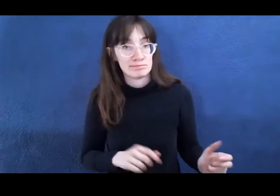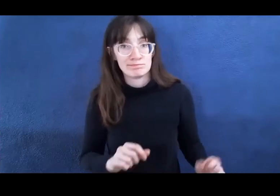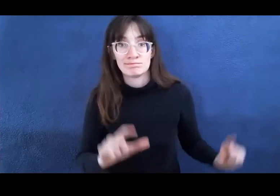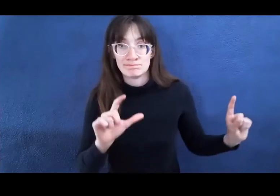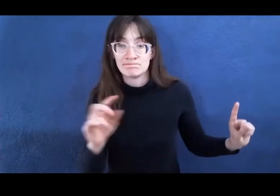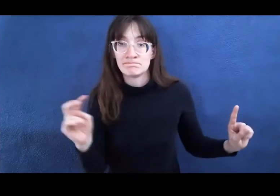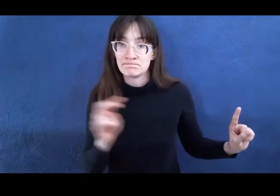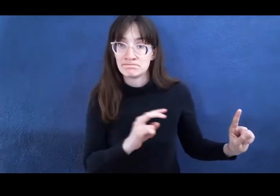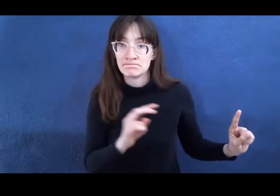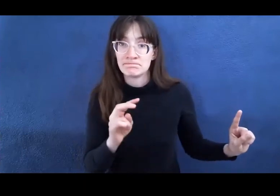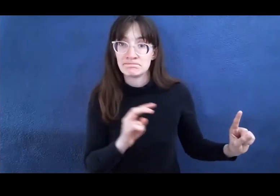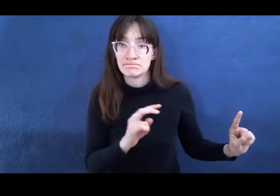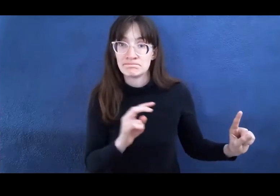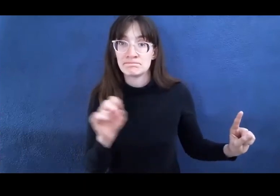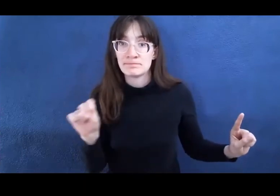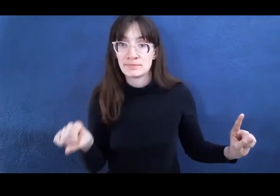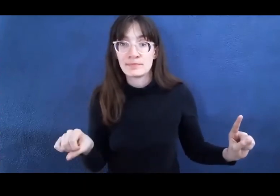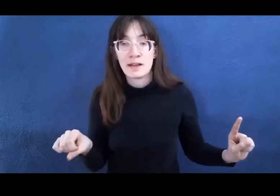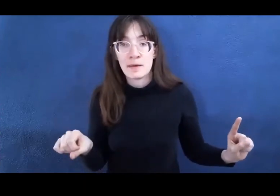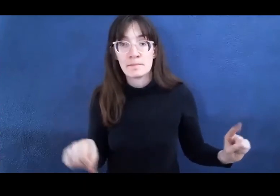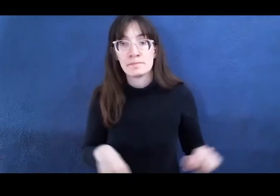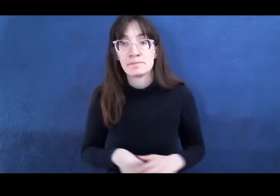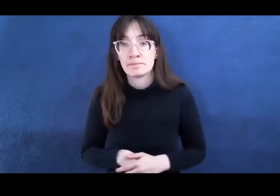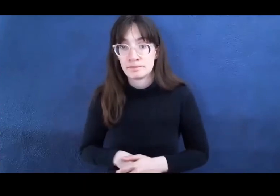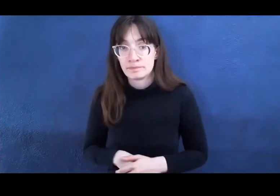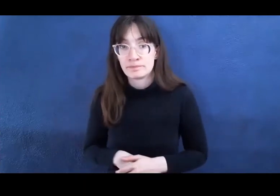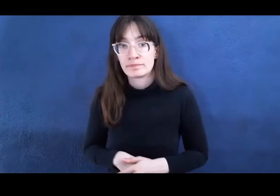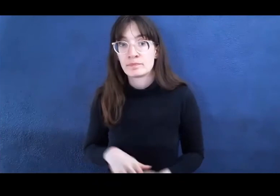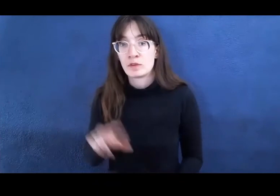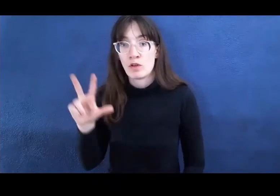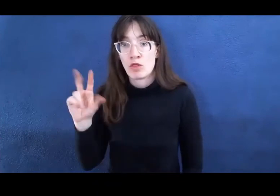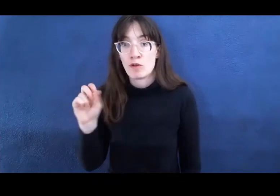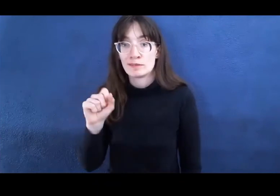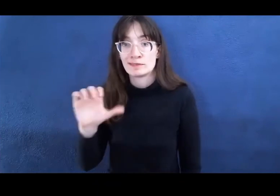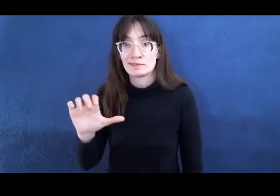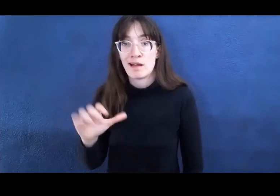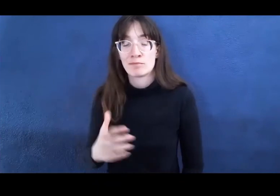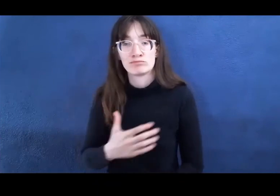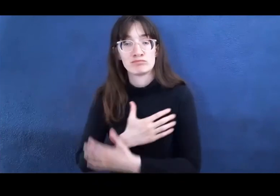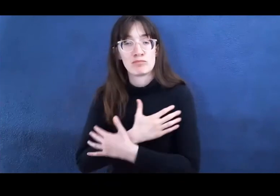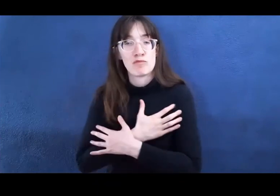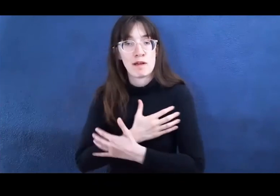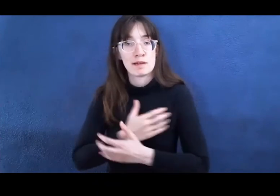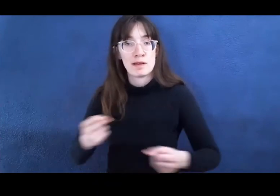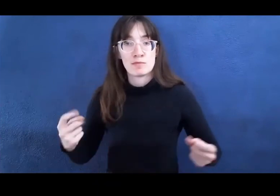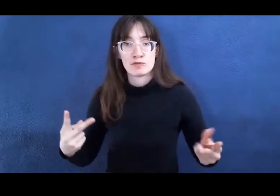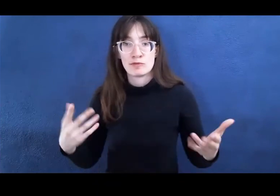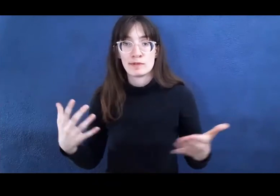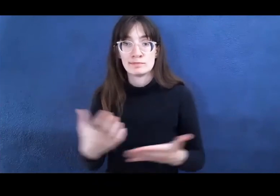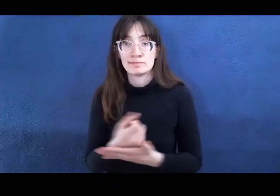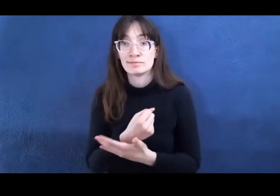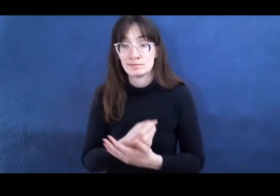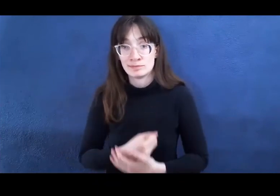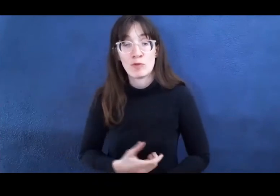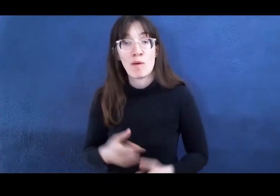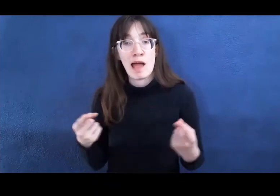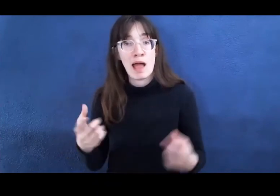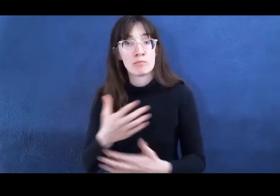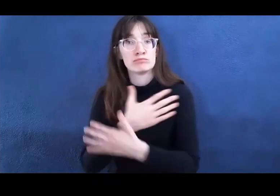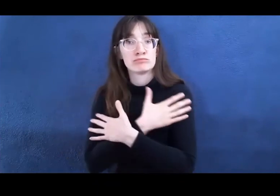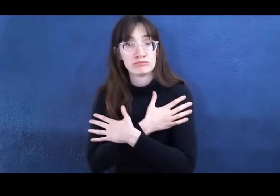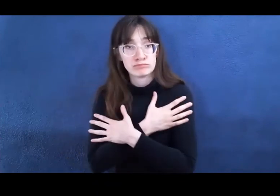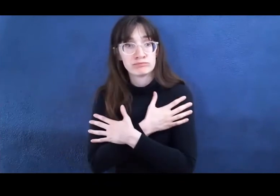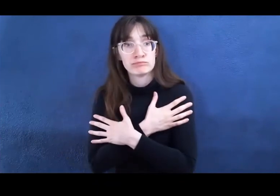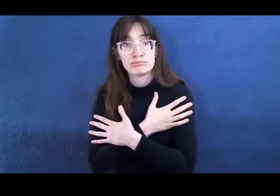so I can see the timer. So there'll be a 30-second rest opportunity. And in rest, you might choose to